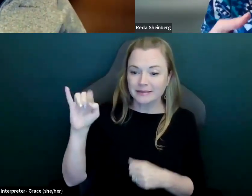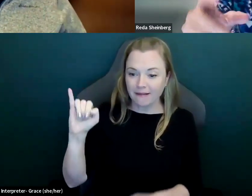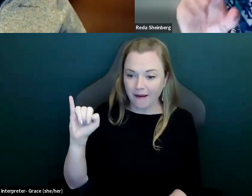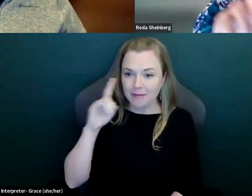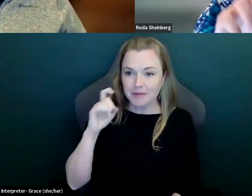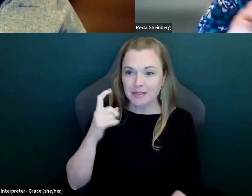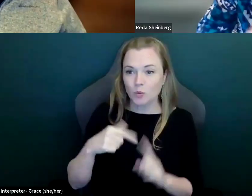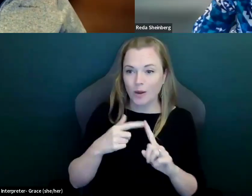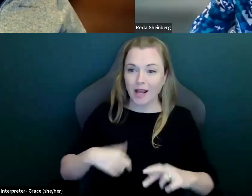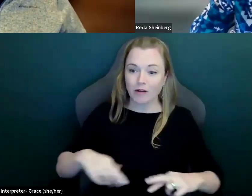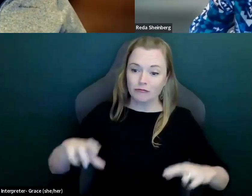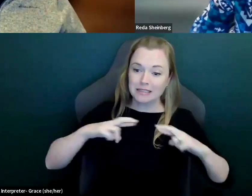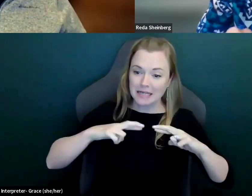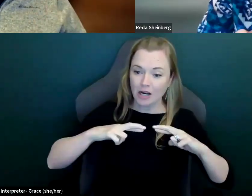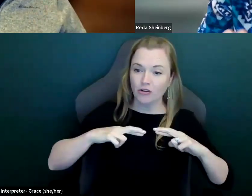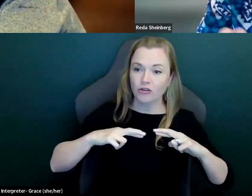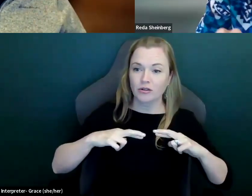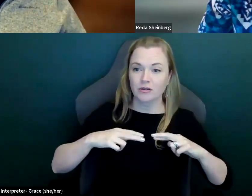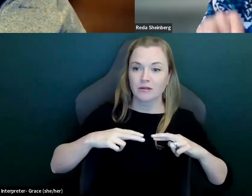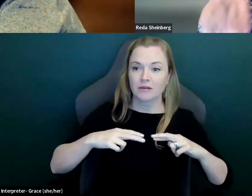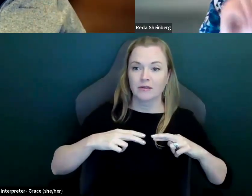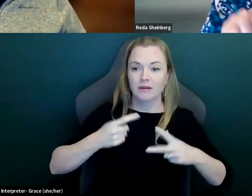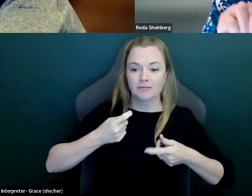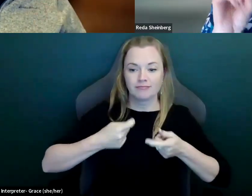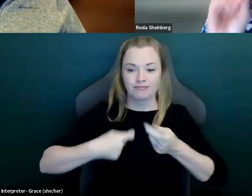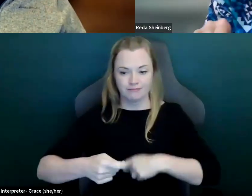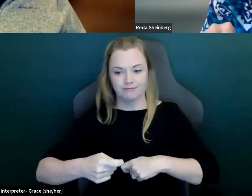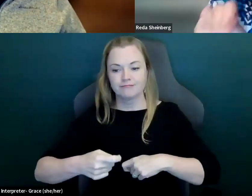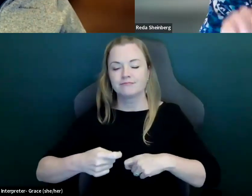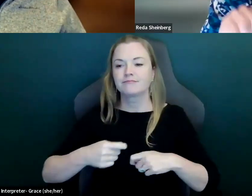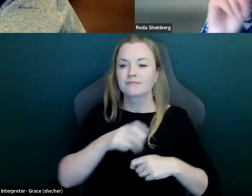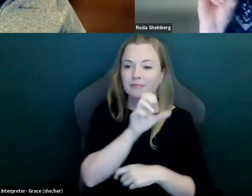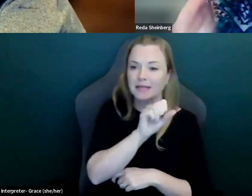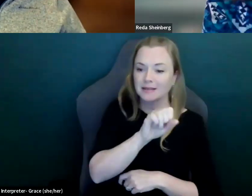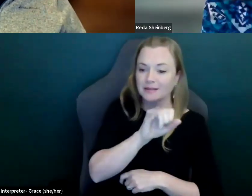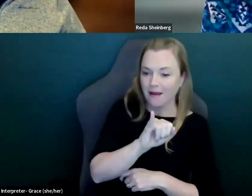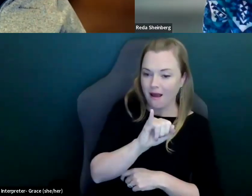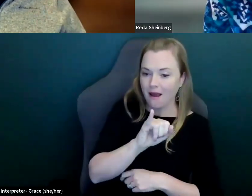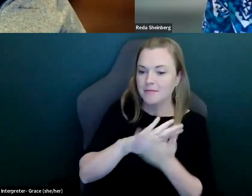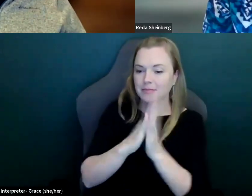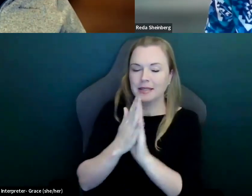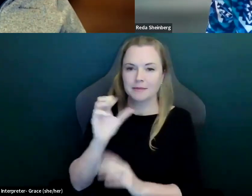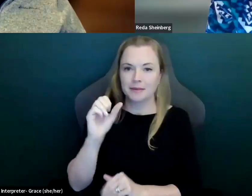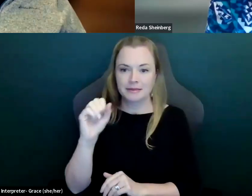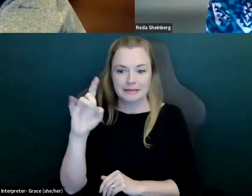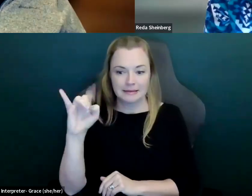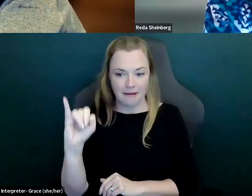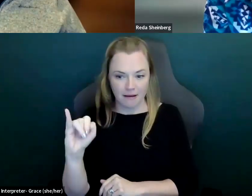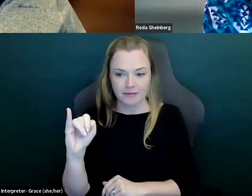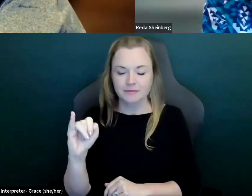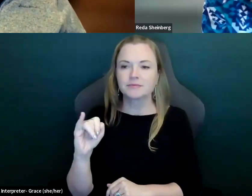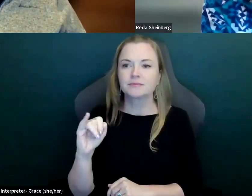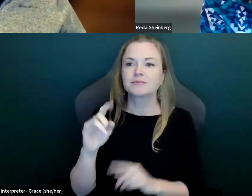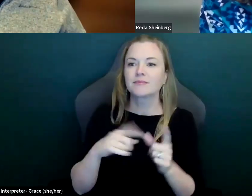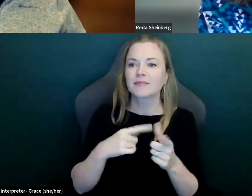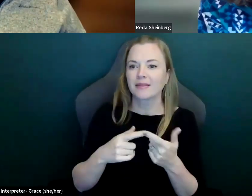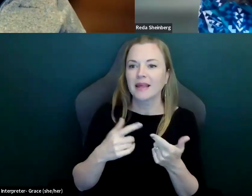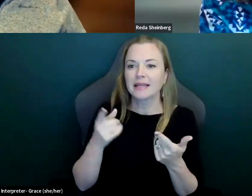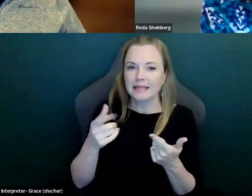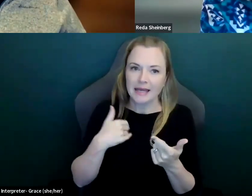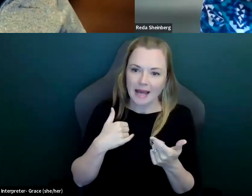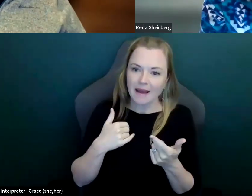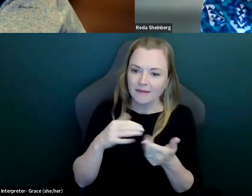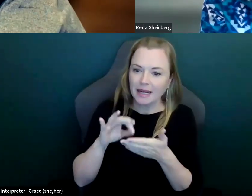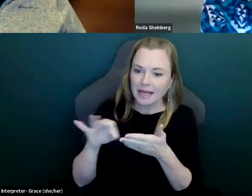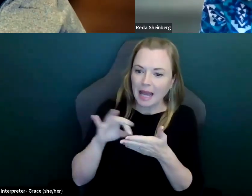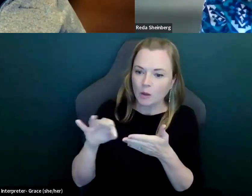I retired, they changed him automatically from SSI to SSDI. So then we have a bigger account with